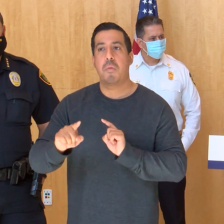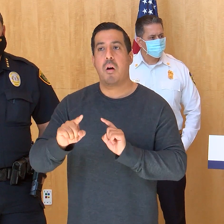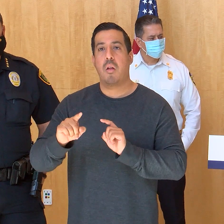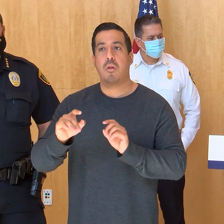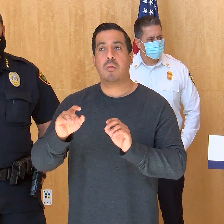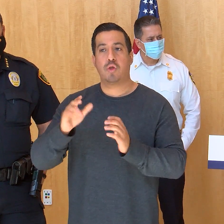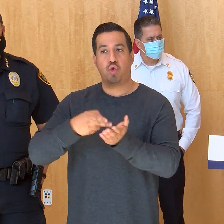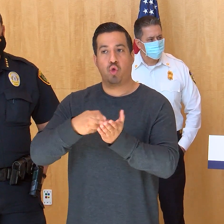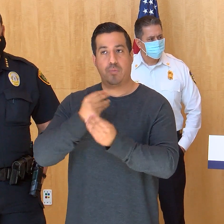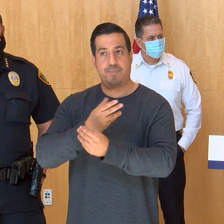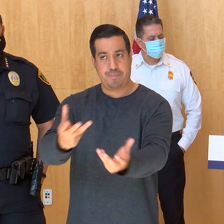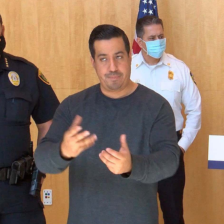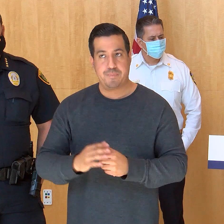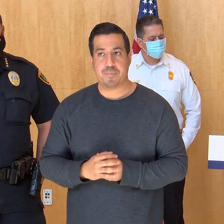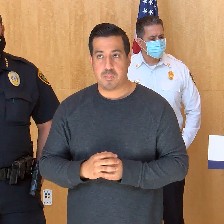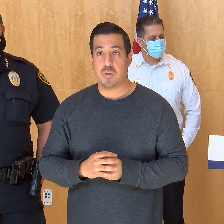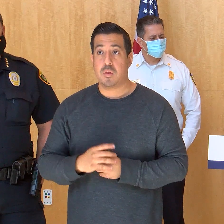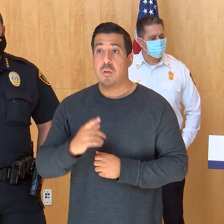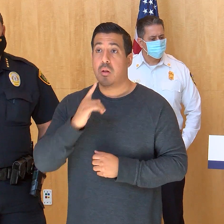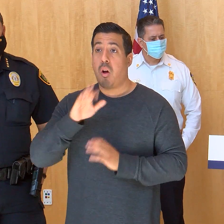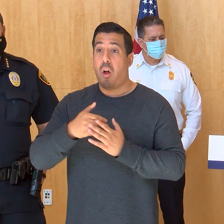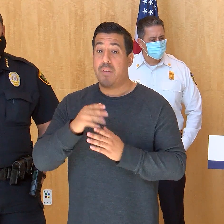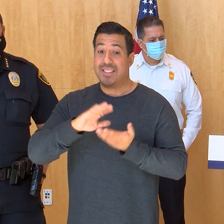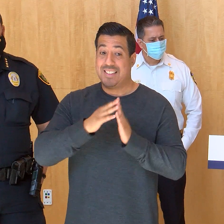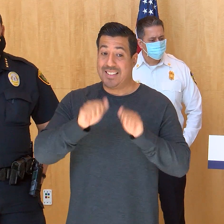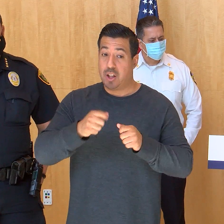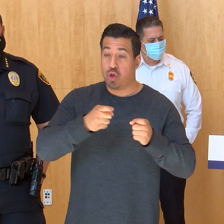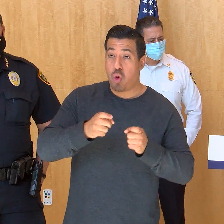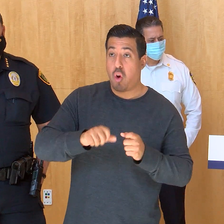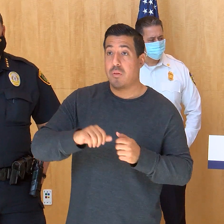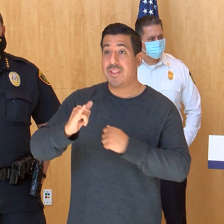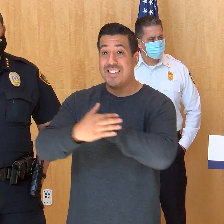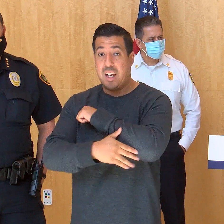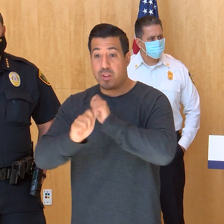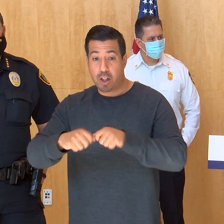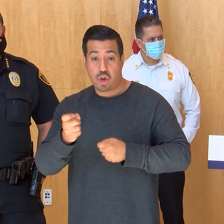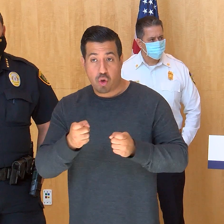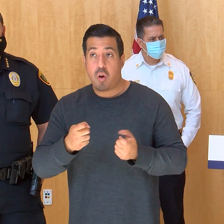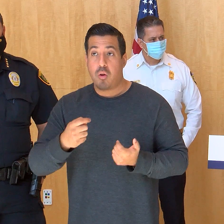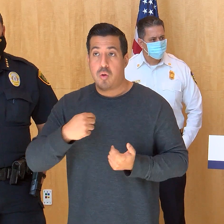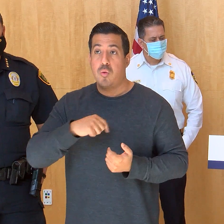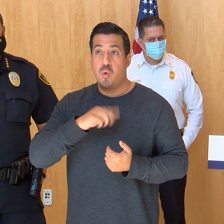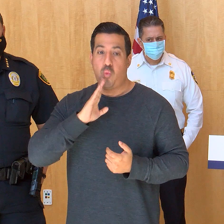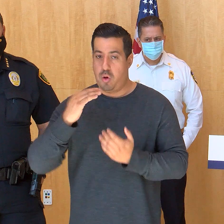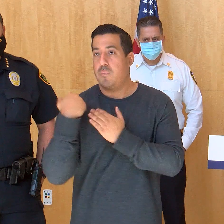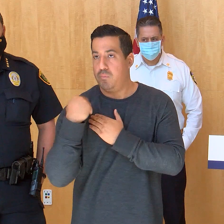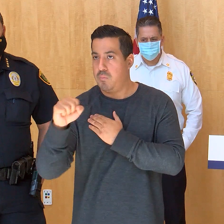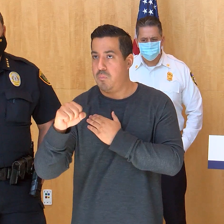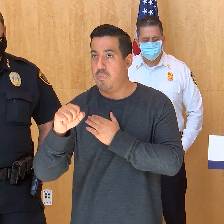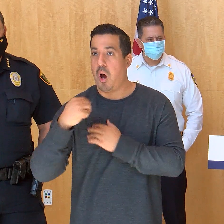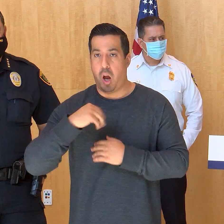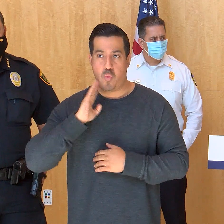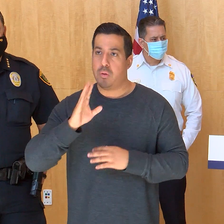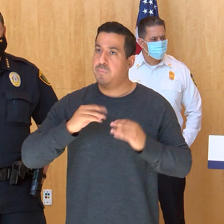is important. For those things that the city can control or the county can control, we'll take 100% ownership. And I'll